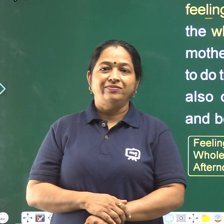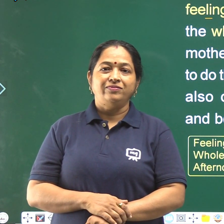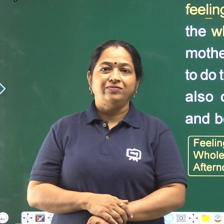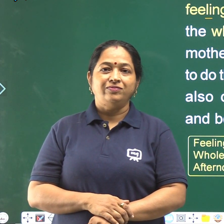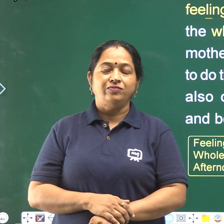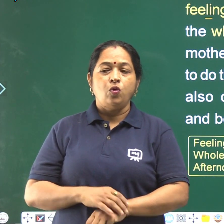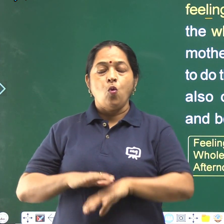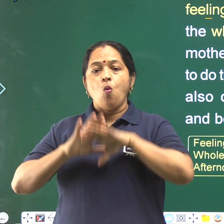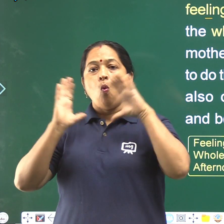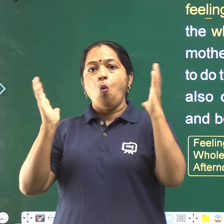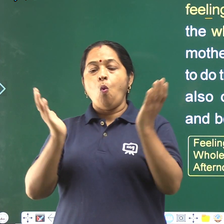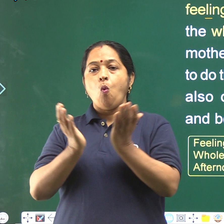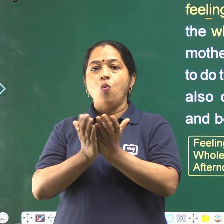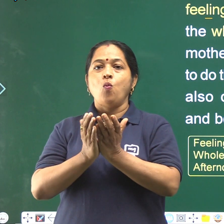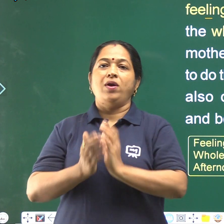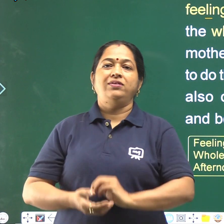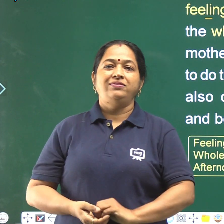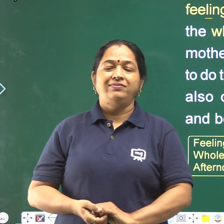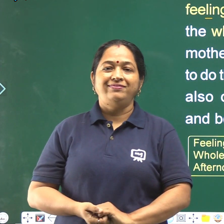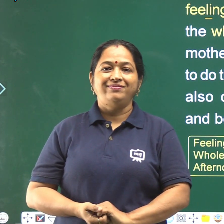the whole world.